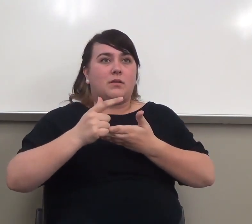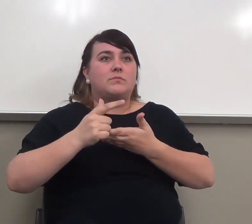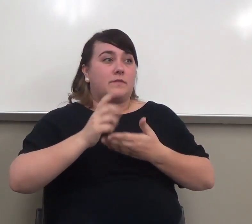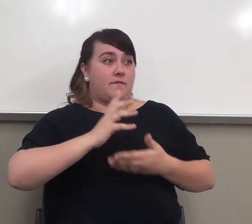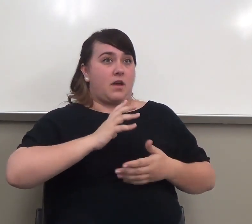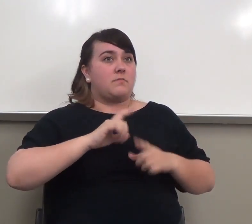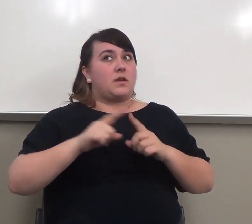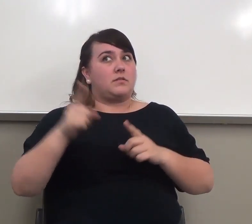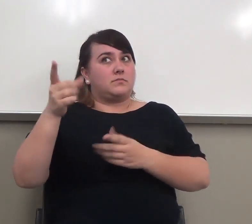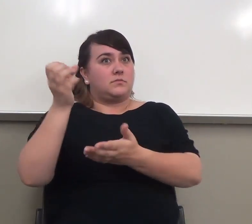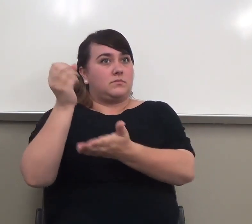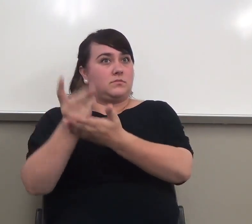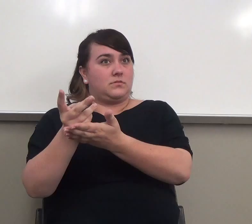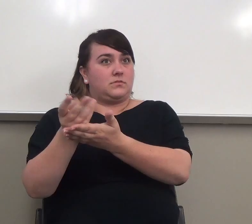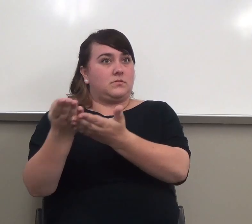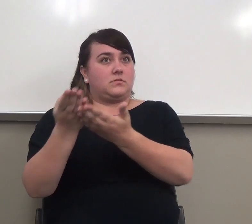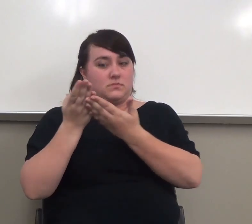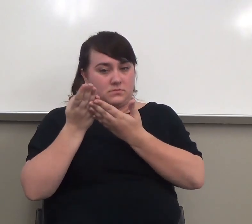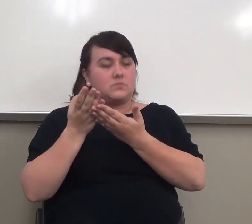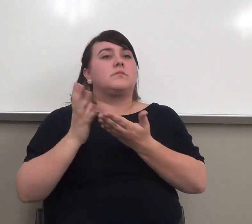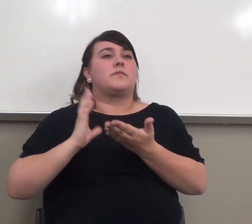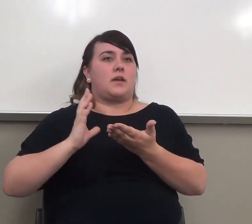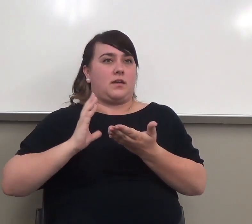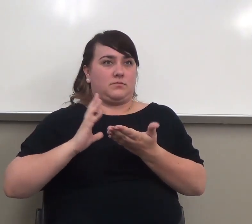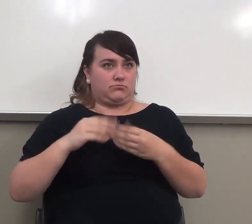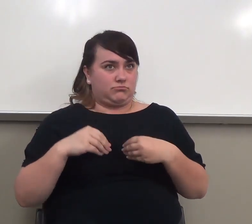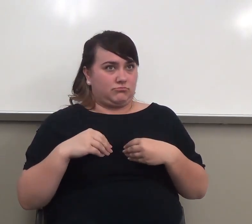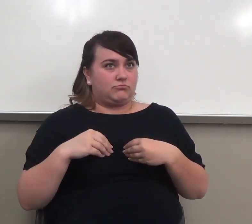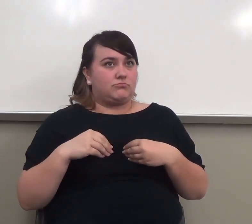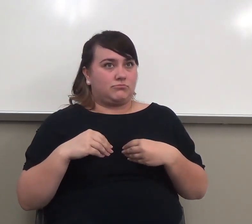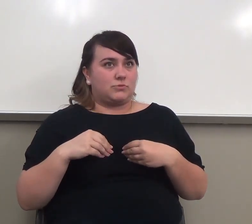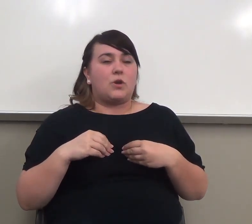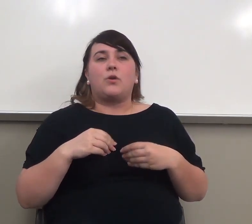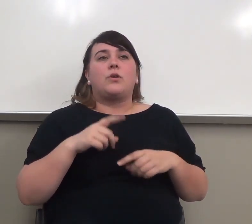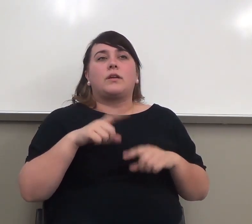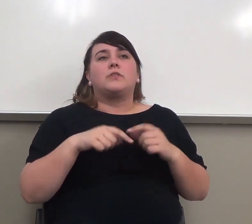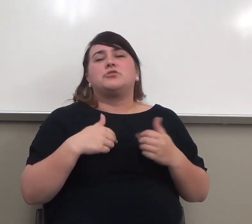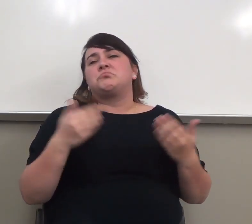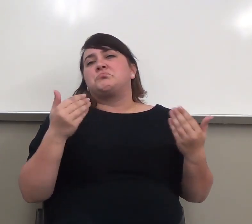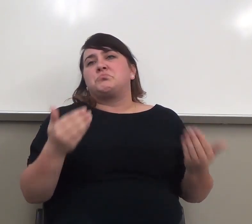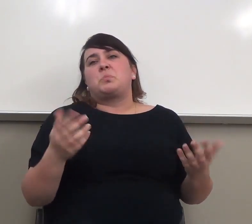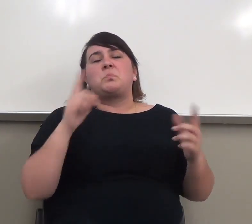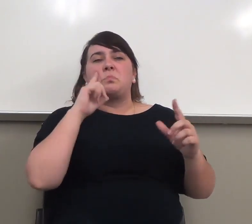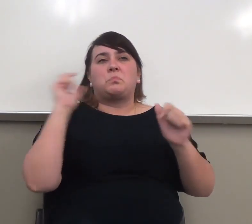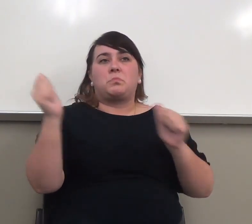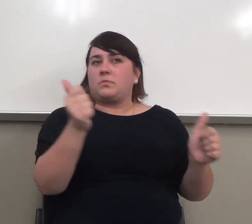camera or bring a tape recorder, I've had people use tape recorders to take lectures, or bring